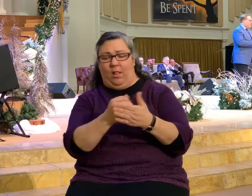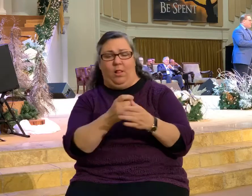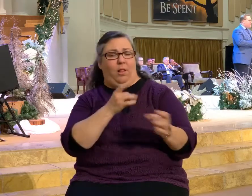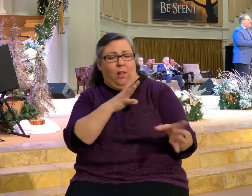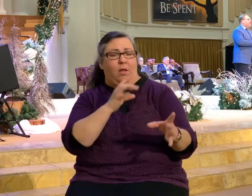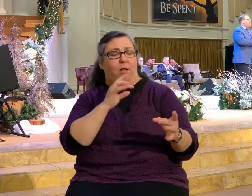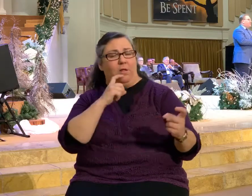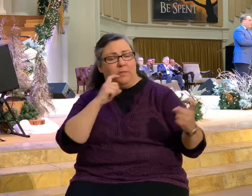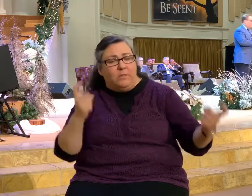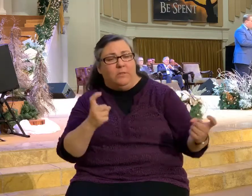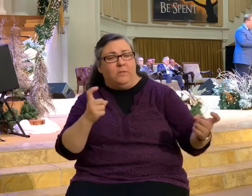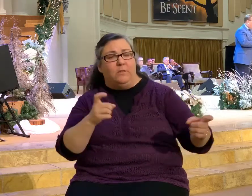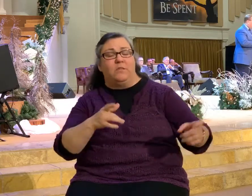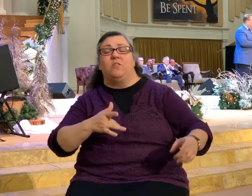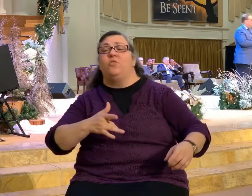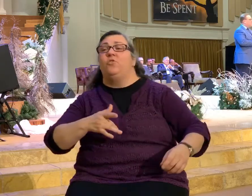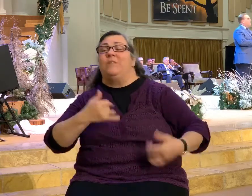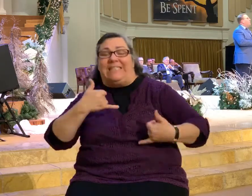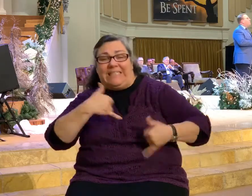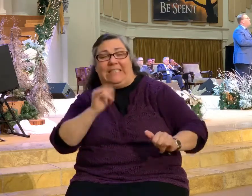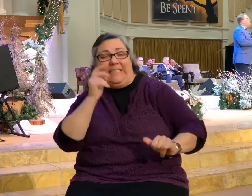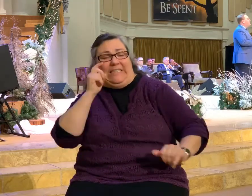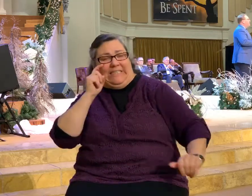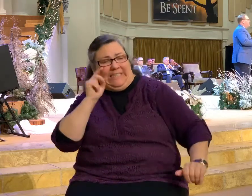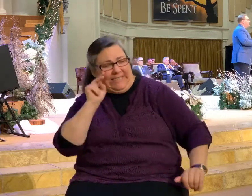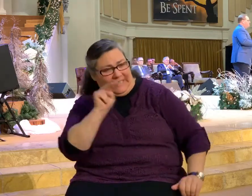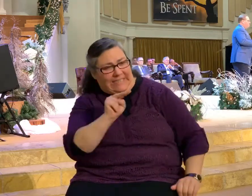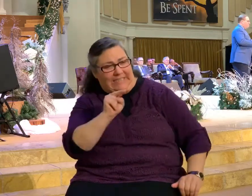can still be seen and felt 2,000 years ago.